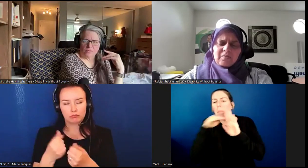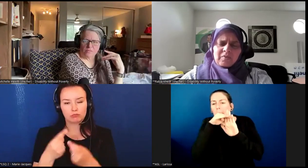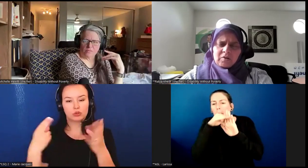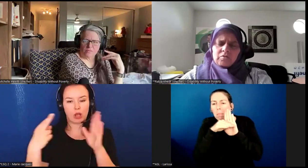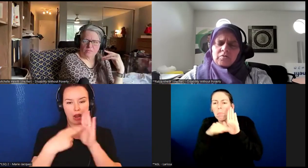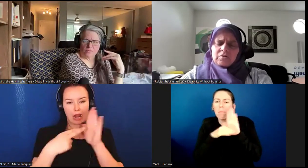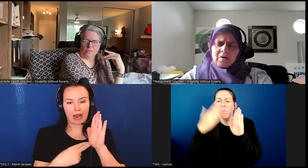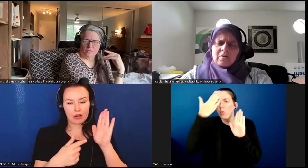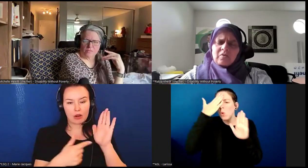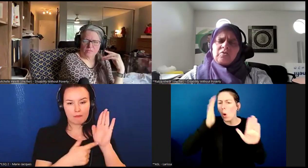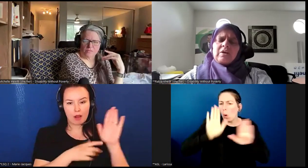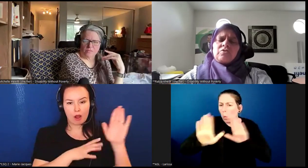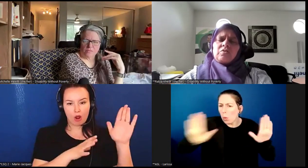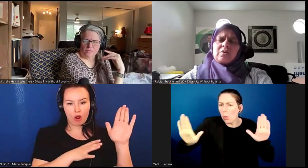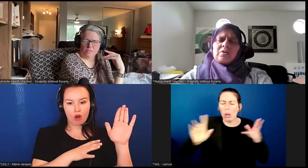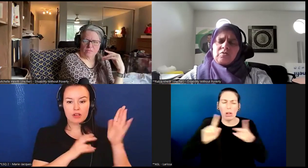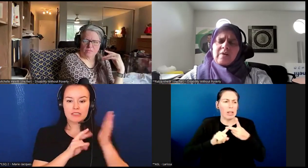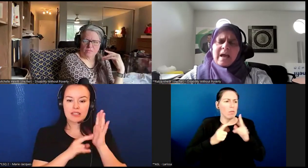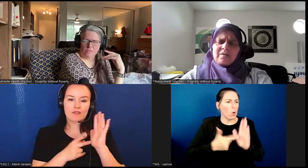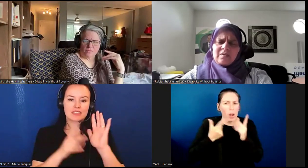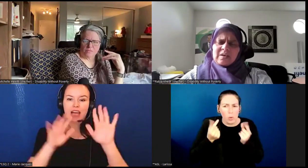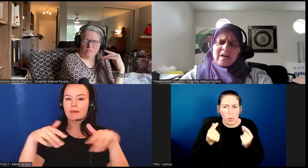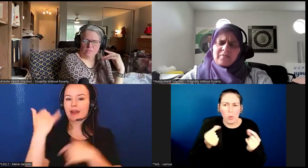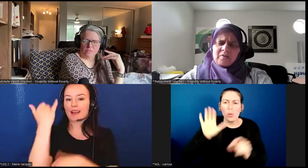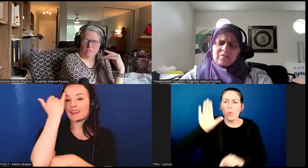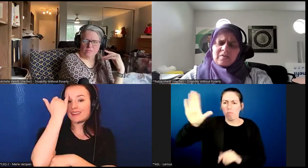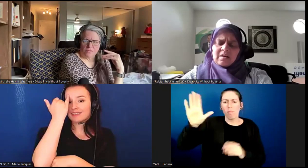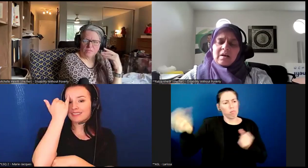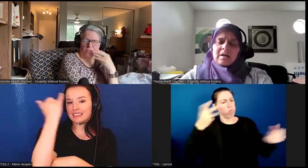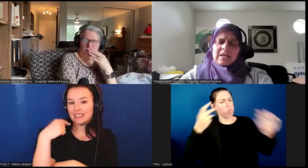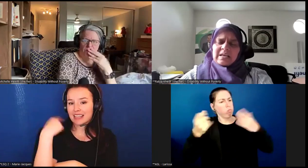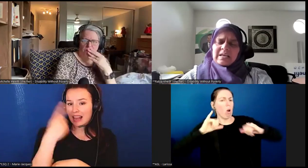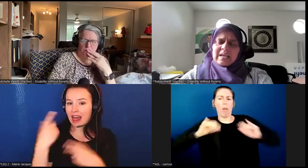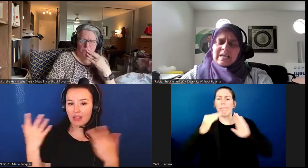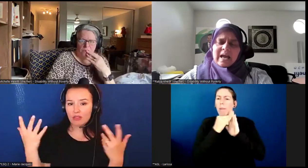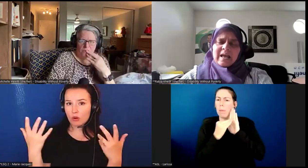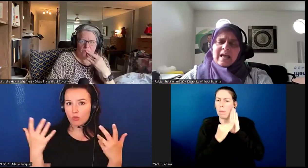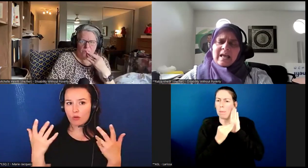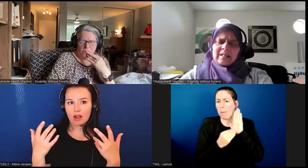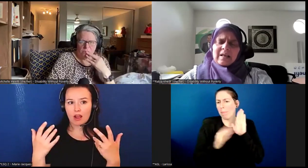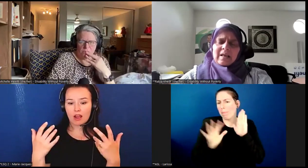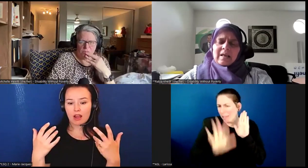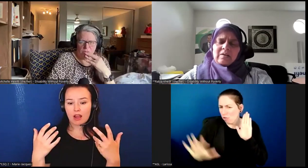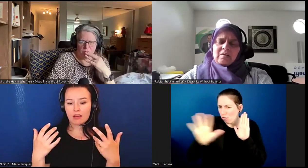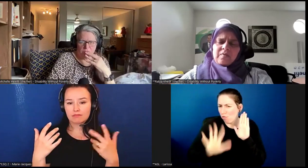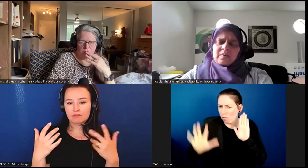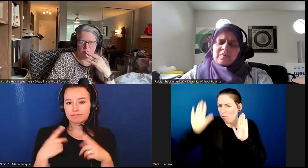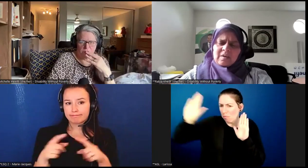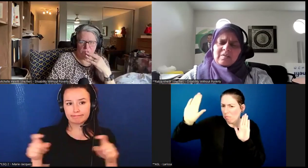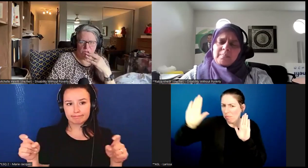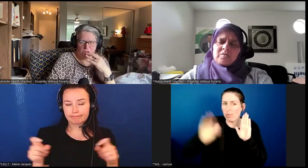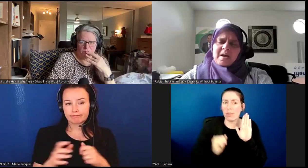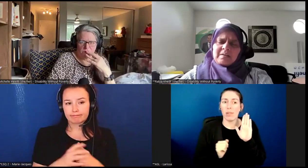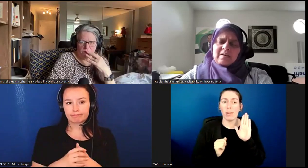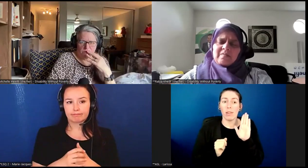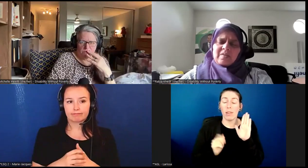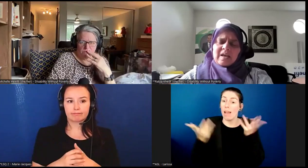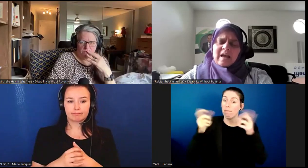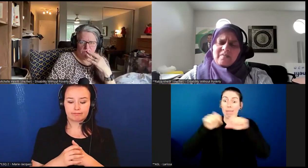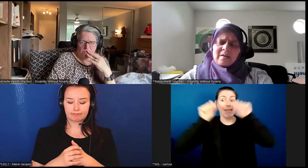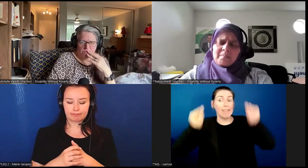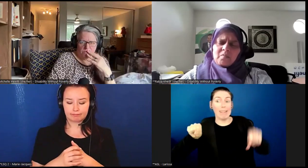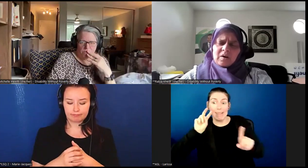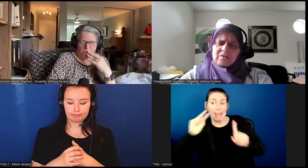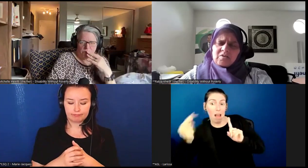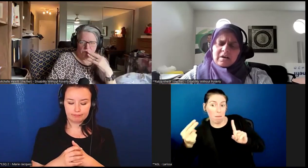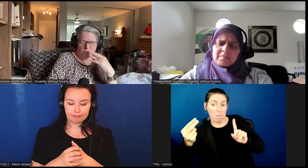of what they've heard through their consultations and through advocacy efforts and yada yada yada. And from a system perspective, they